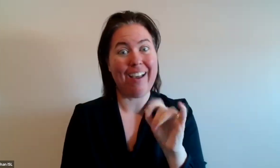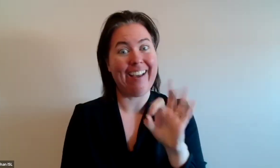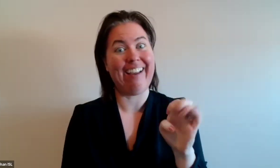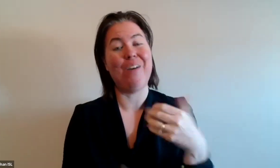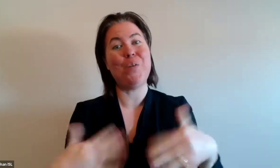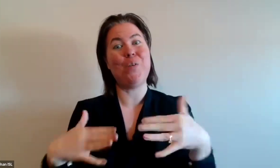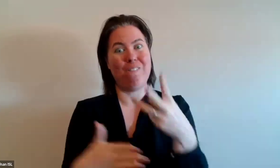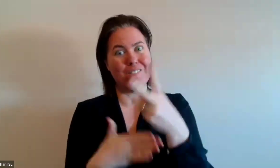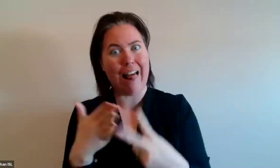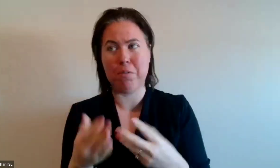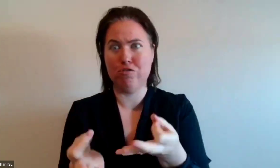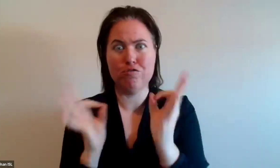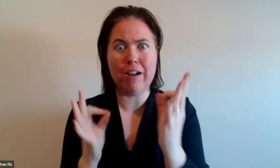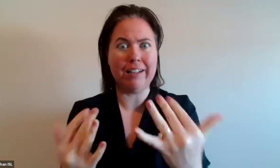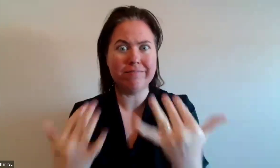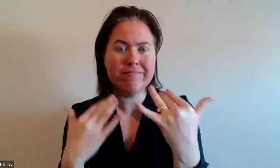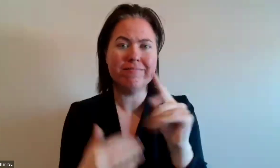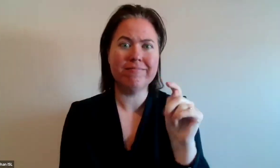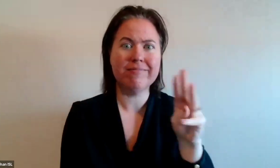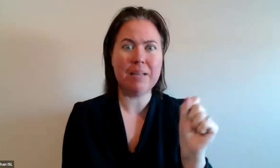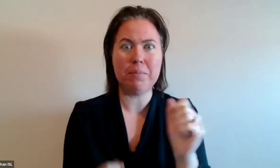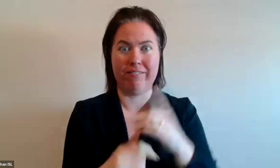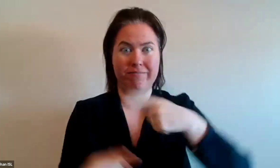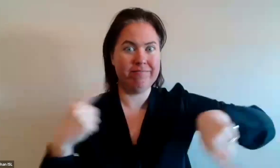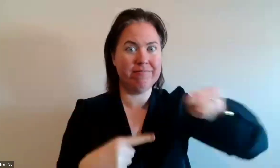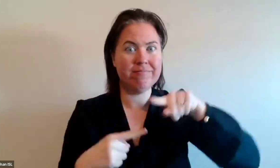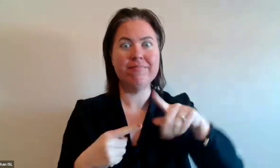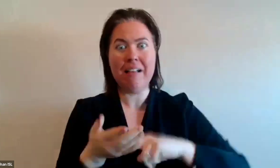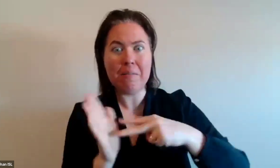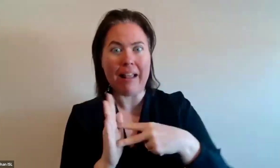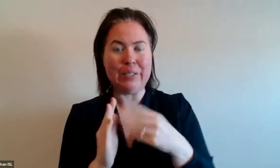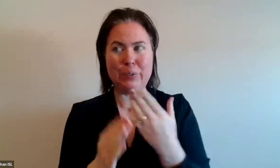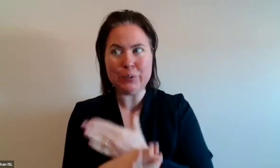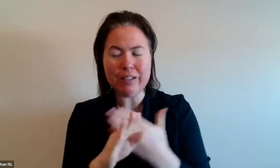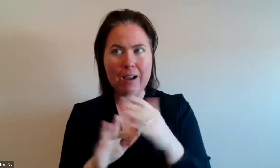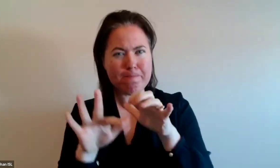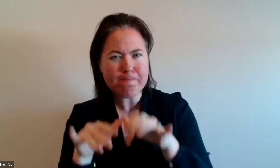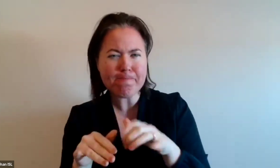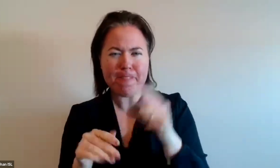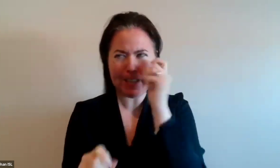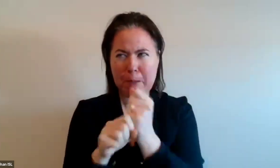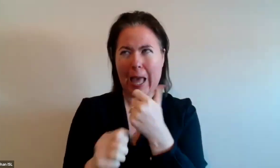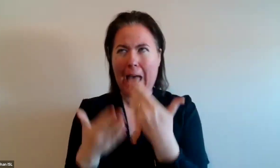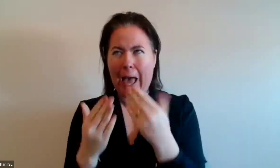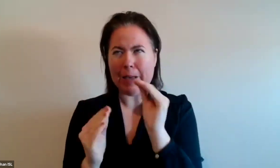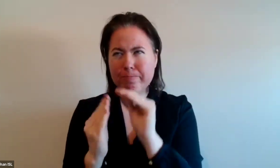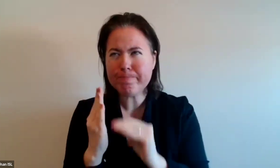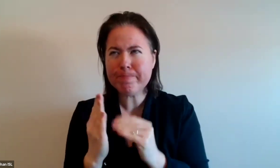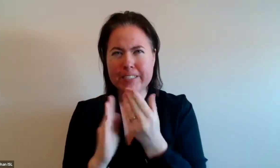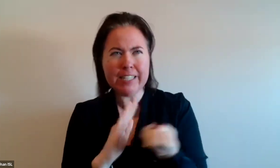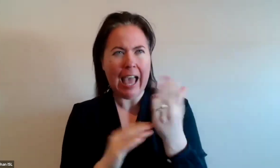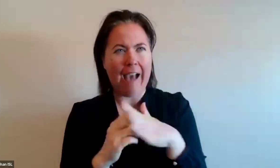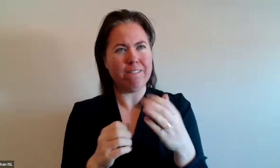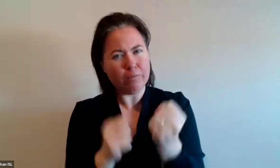and great tips there for any of us that are planning to develop submissions about how to make them have the